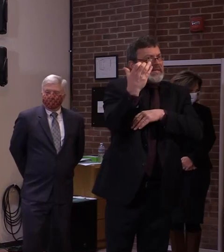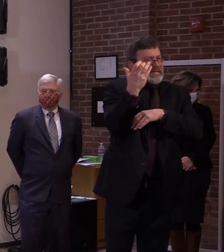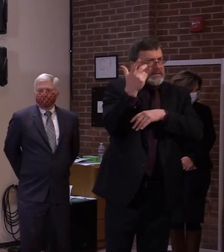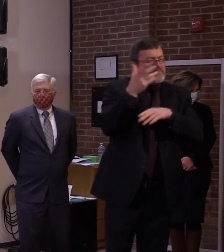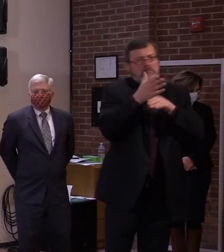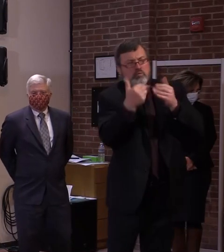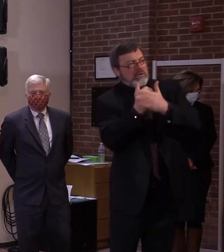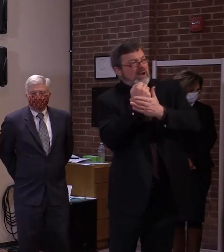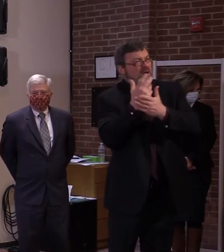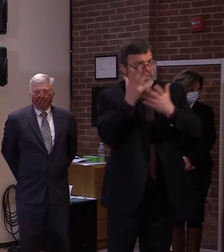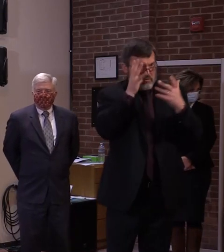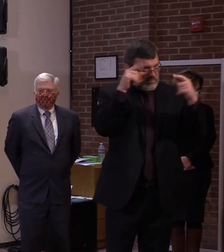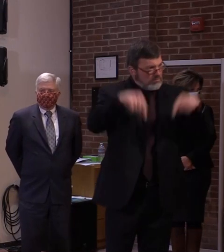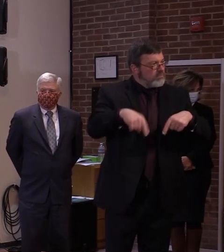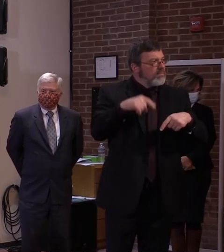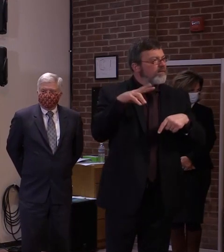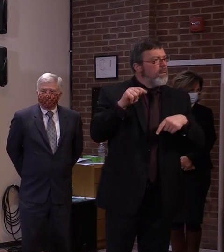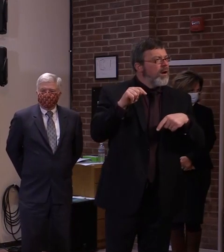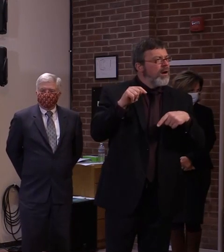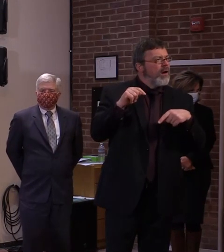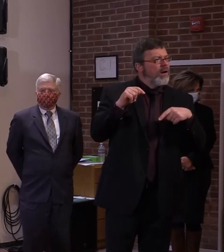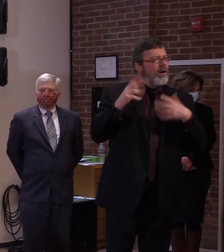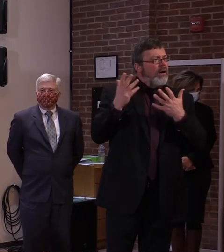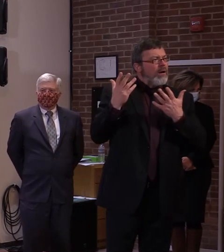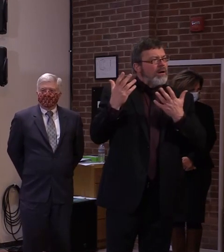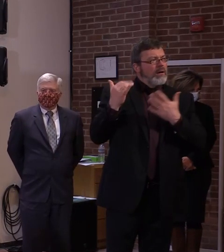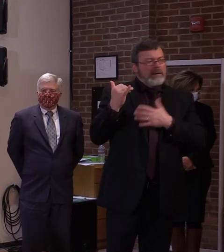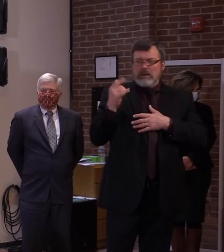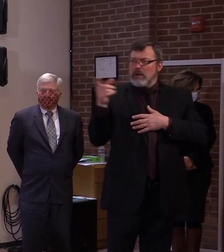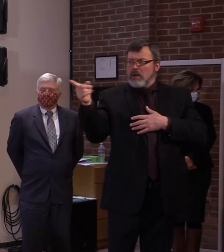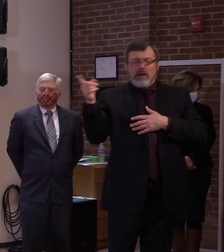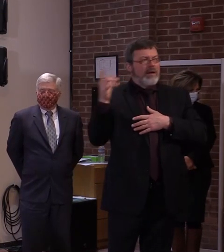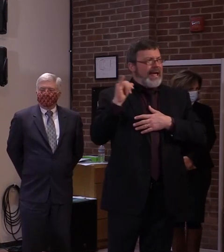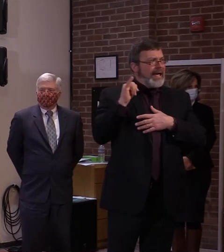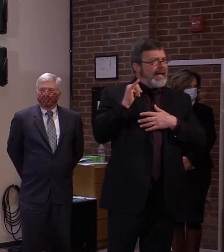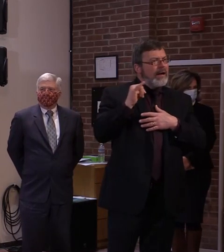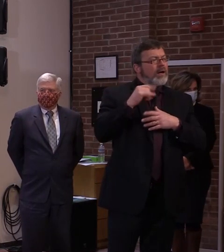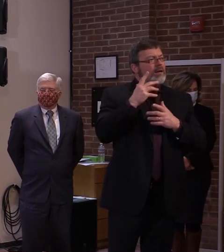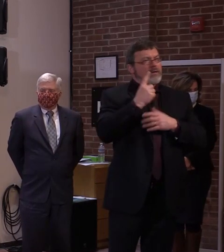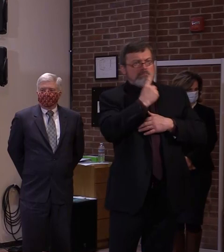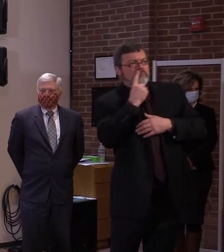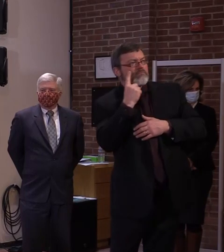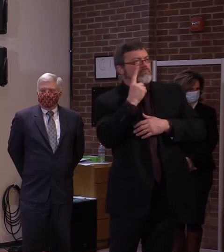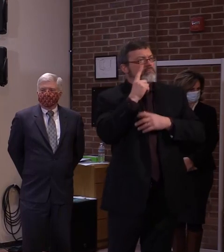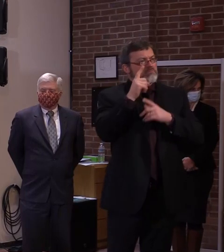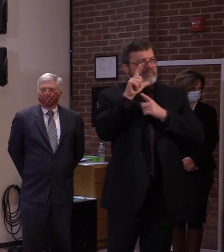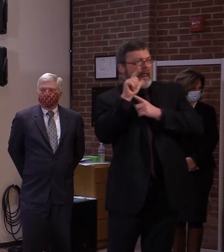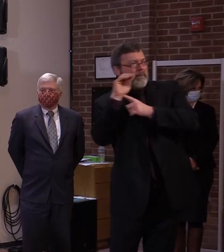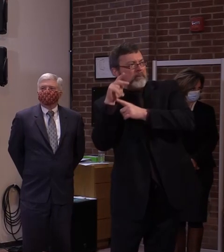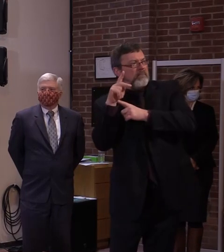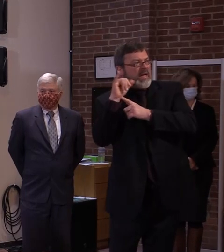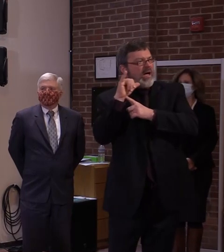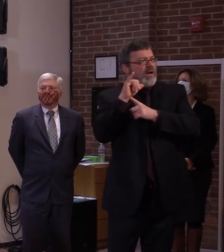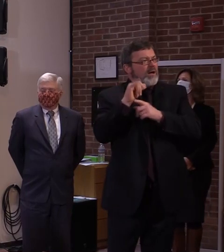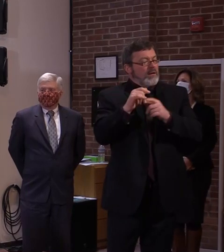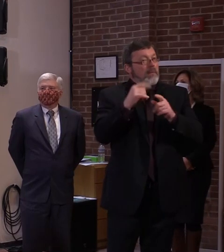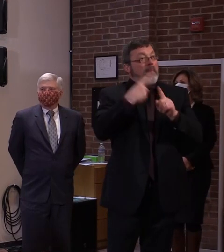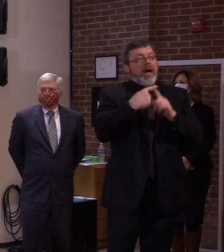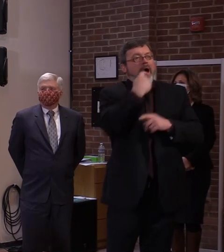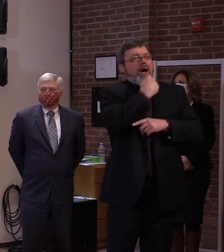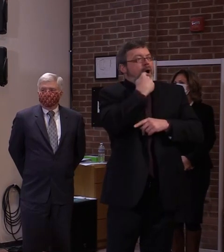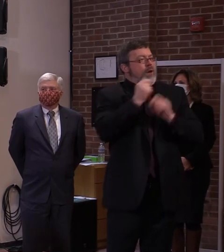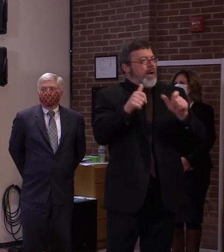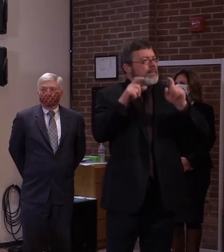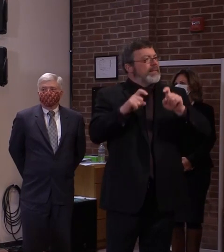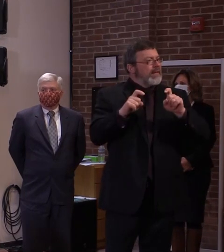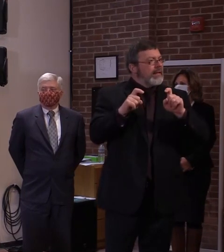supply of lamp tests, PCR tests, and antigen tests through Christmas and New Year's? Yeah, I think